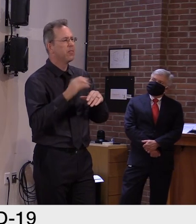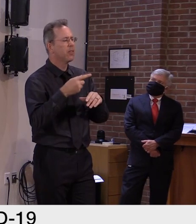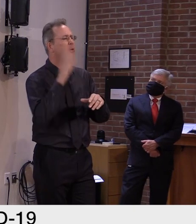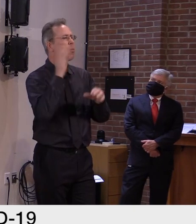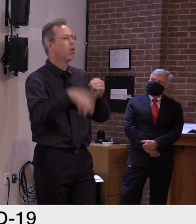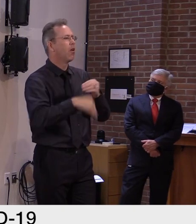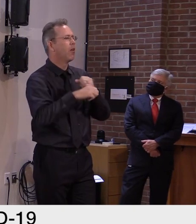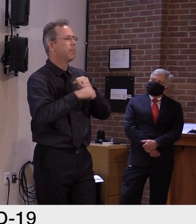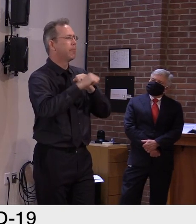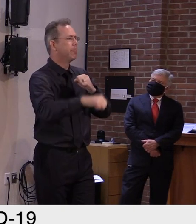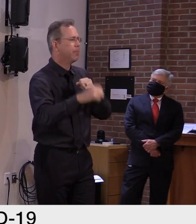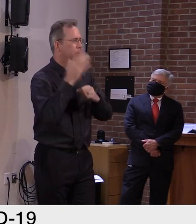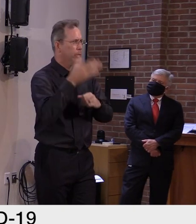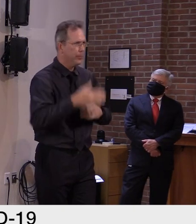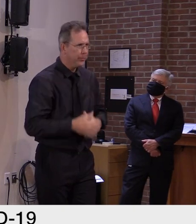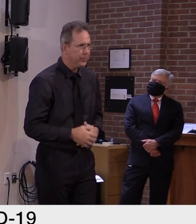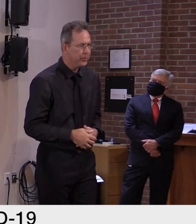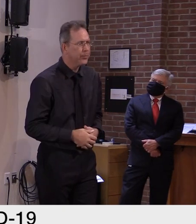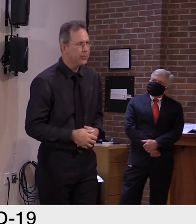And for Dr. Levine,